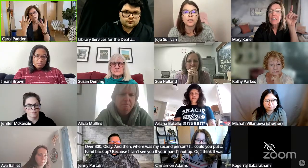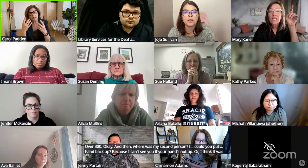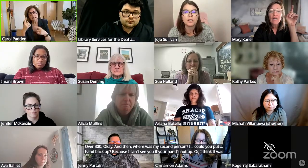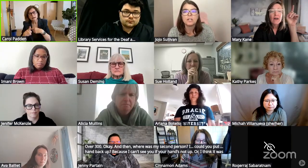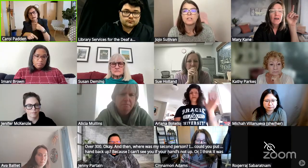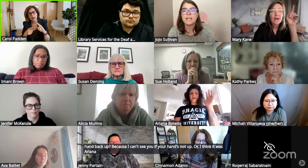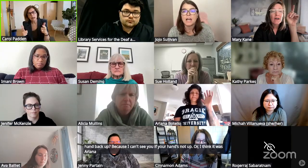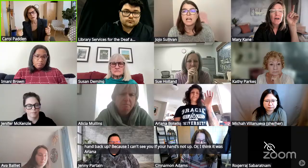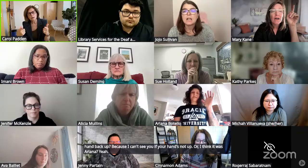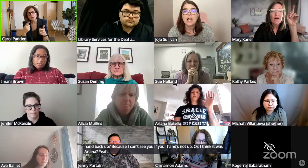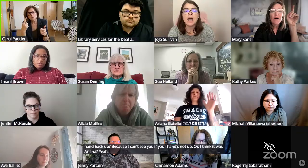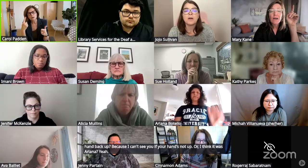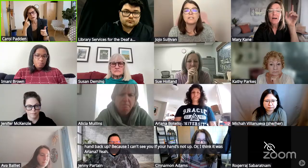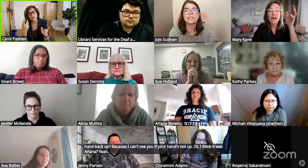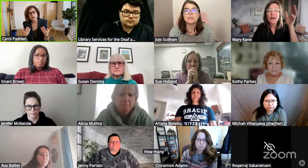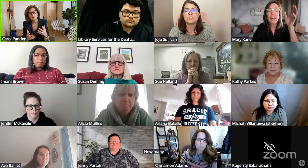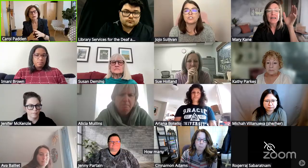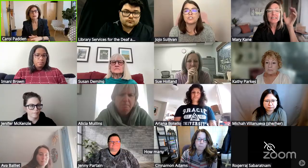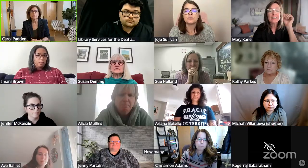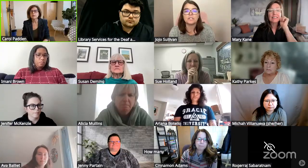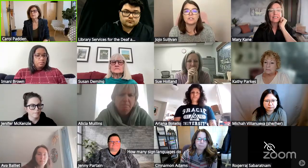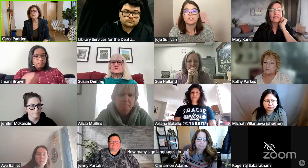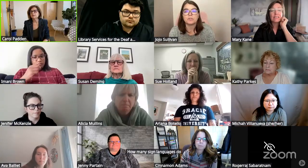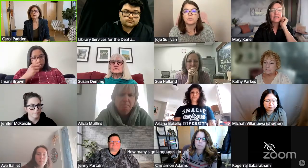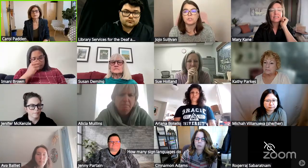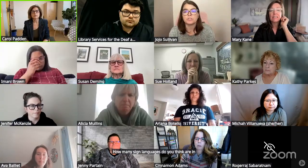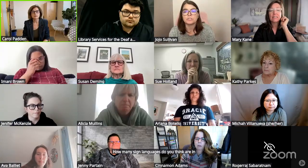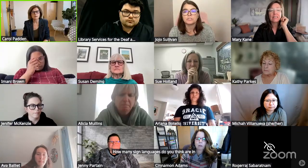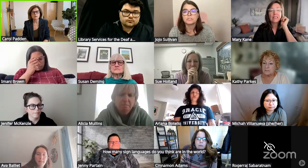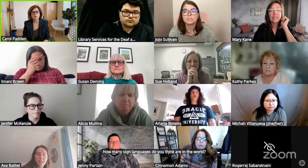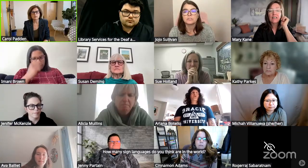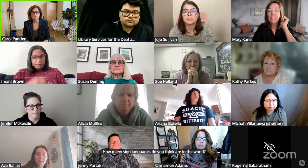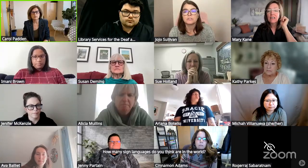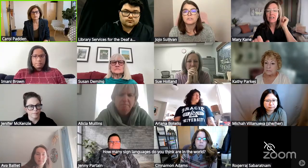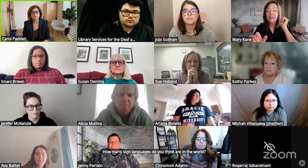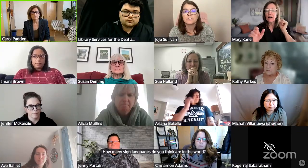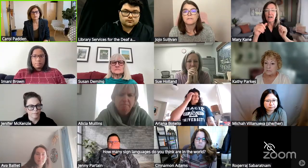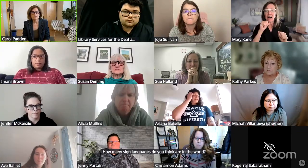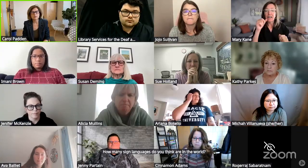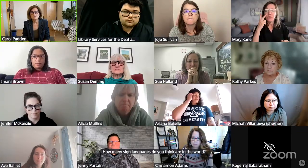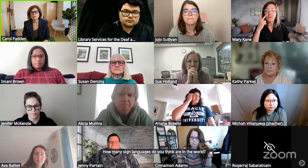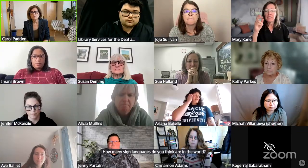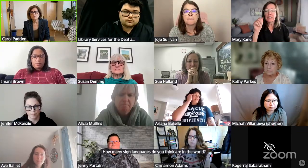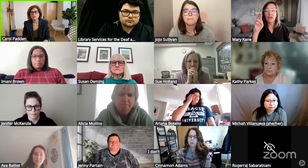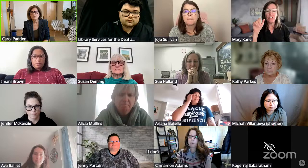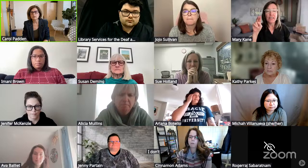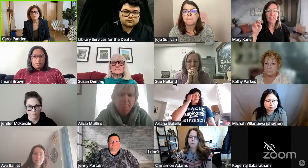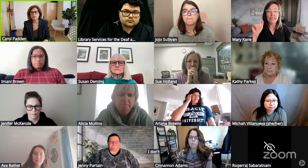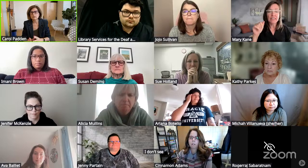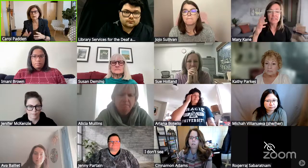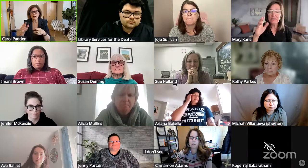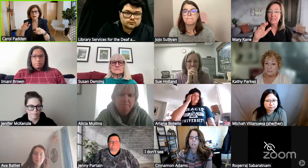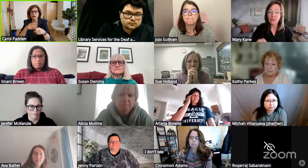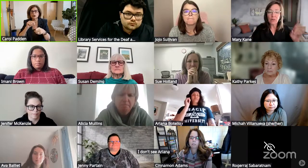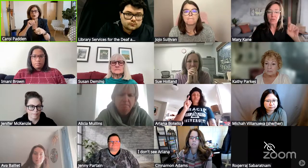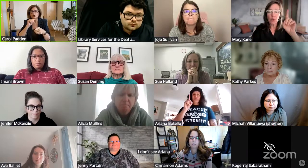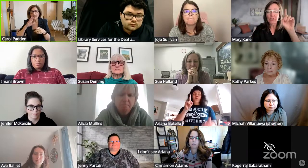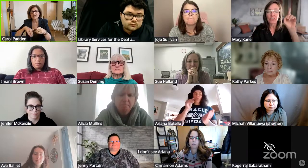Ariana. Yeah. How many sign languages do you think are in the world? I don't see Ariana, so I don't know where she